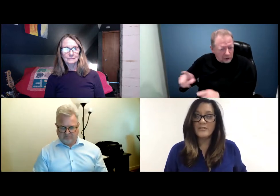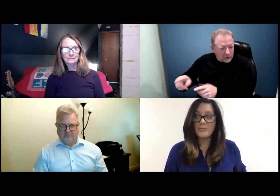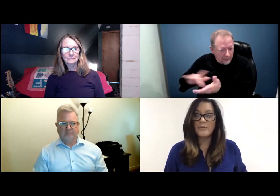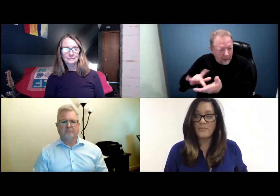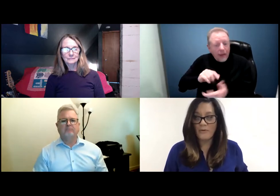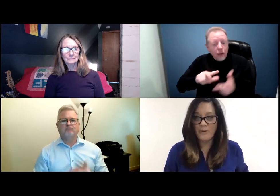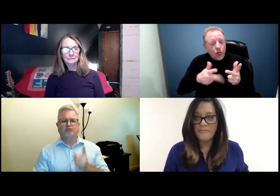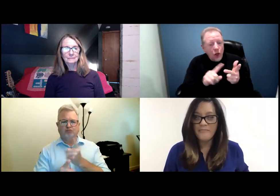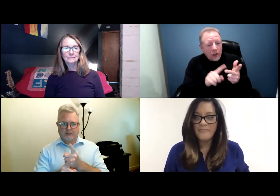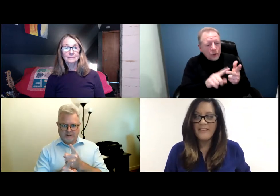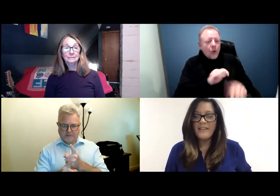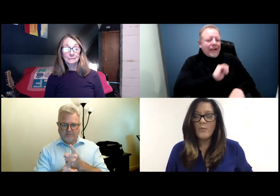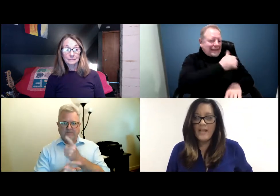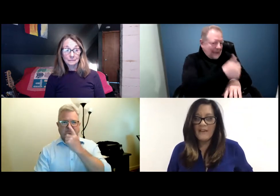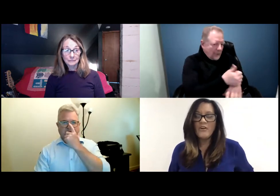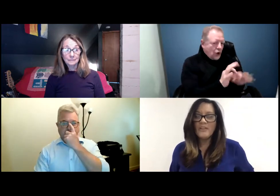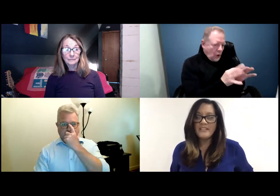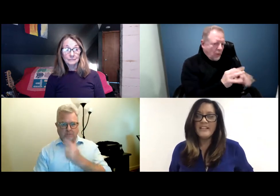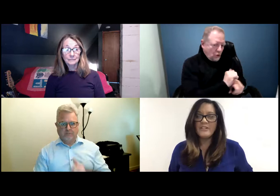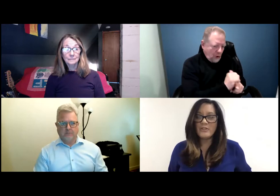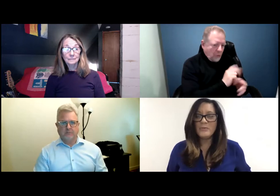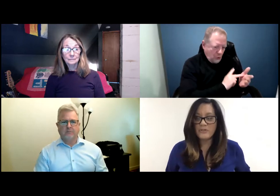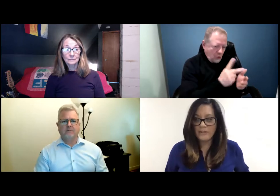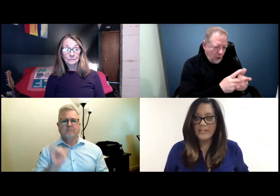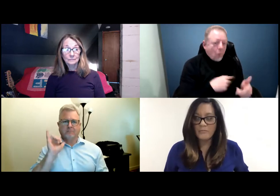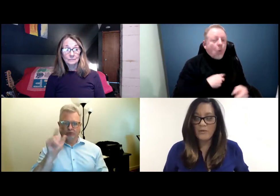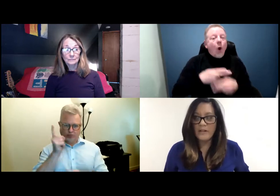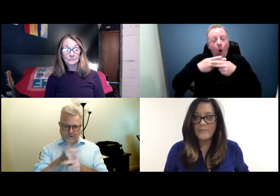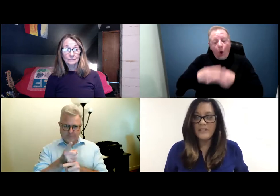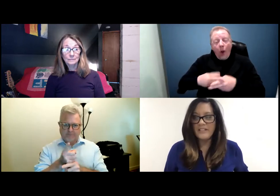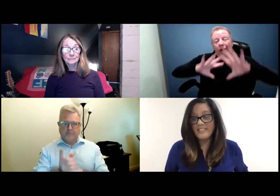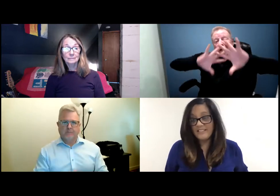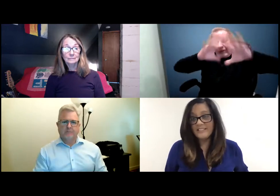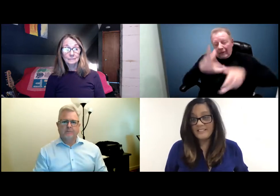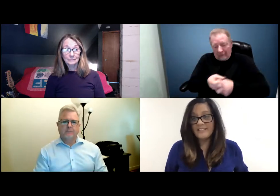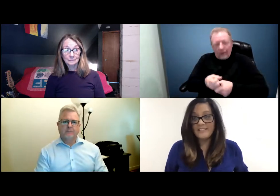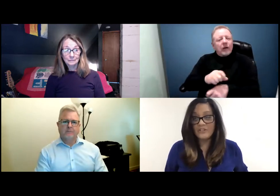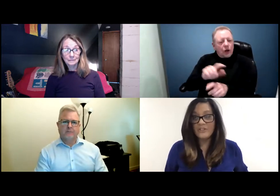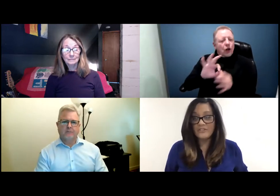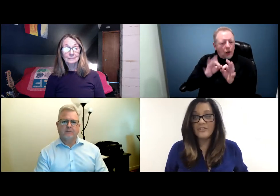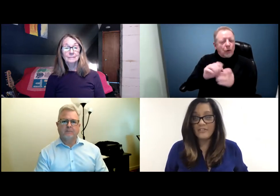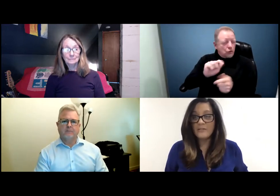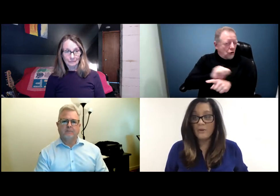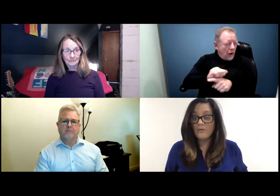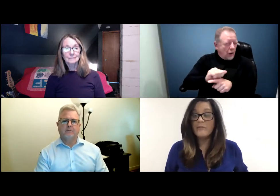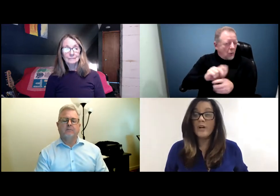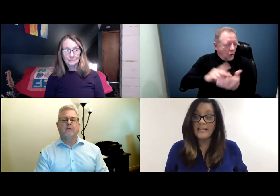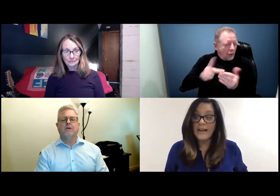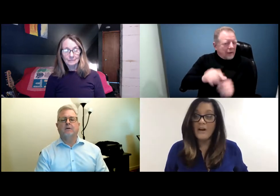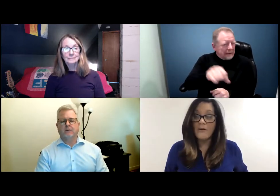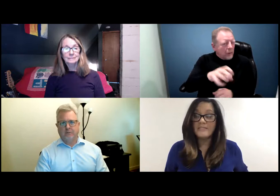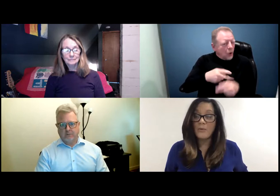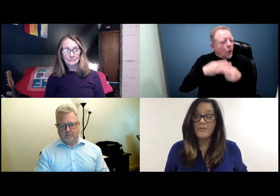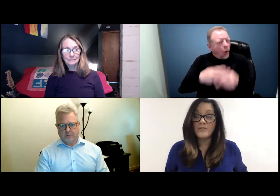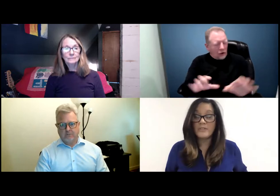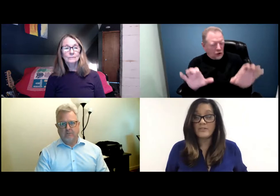an interpreter program. We have called it an interpreter training program because, yes, it's considered a certificate program right